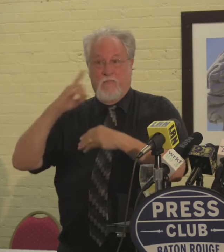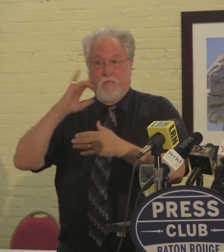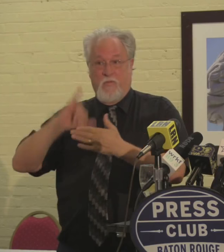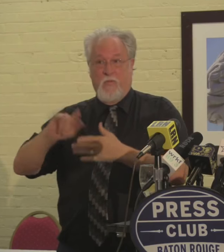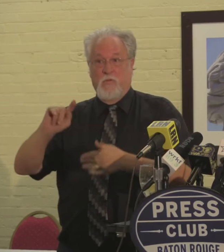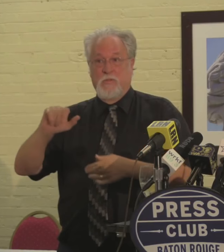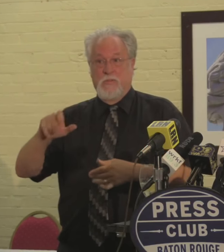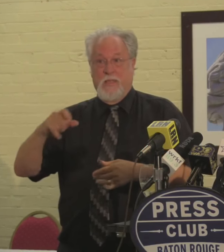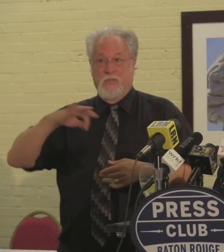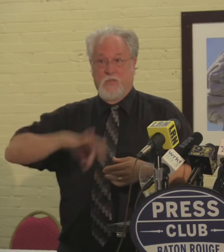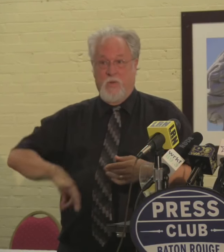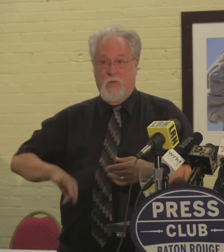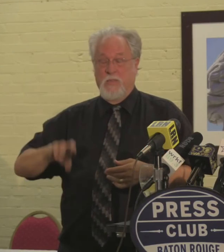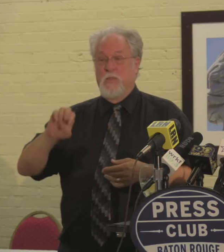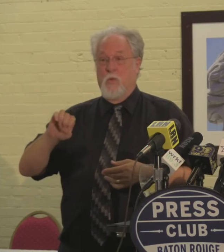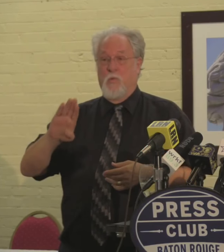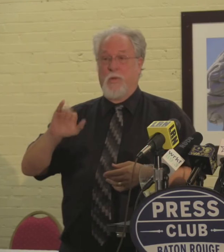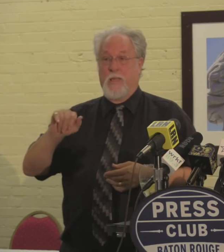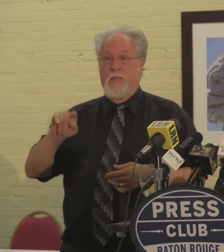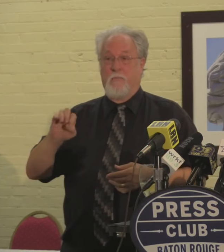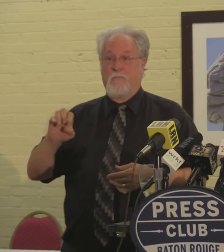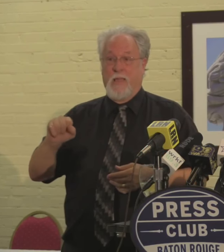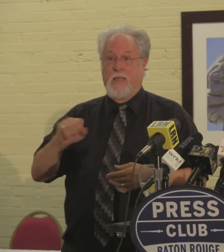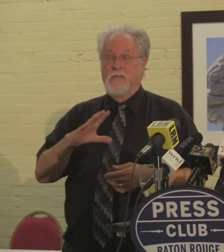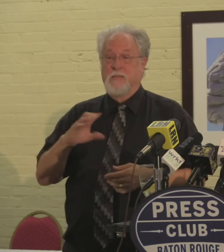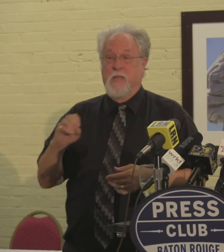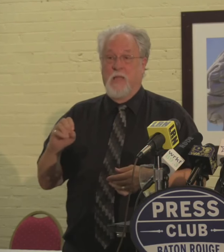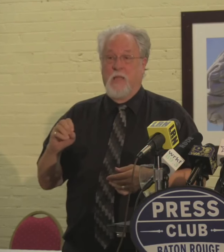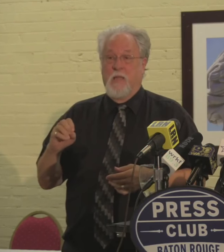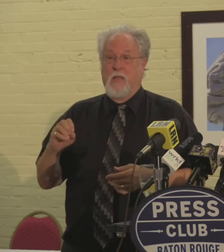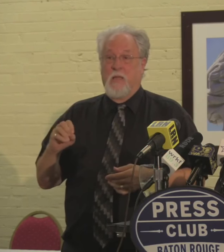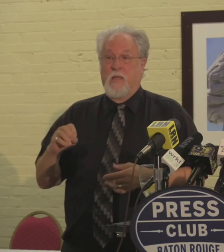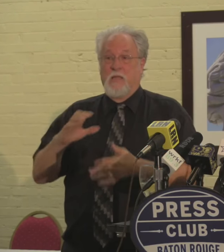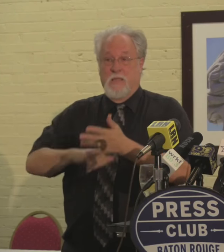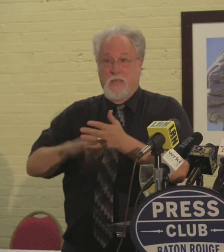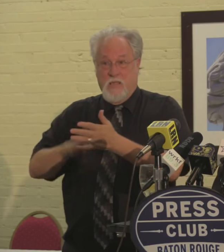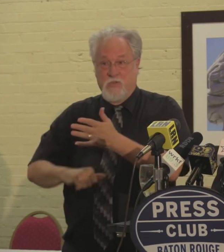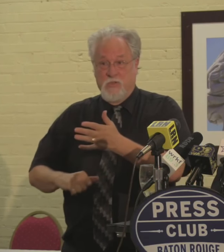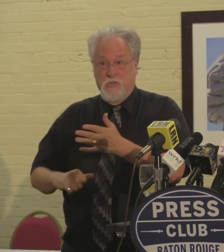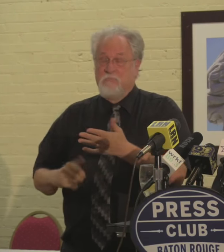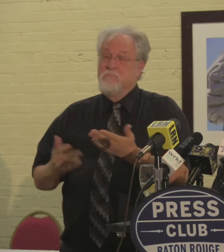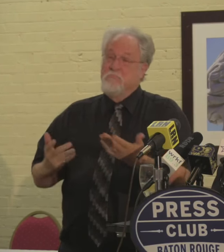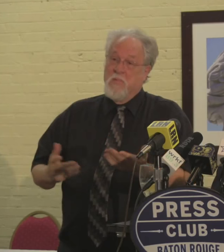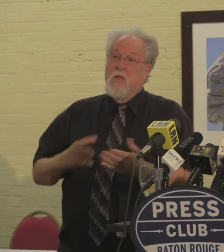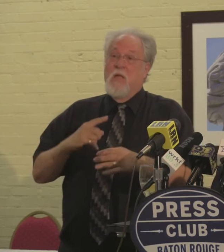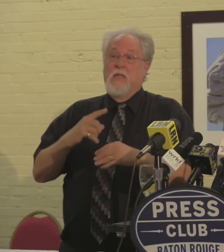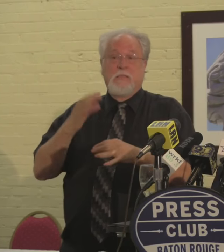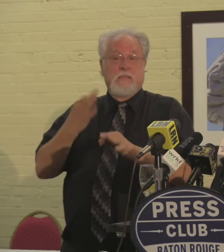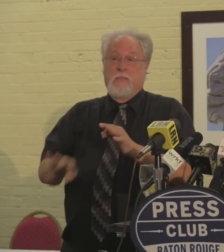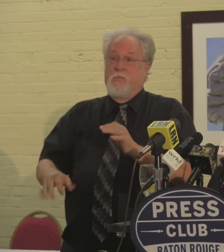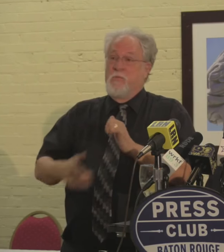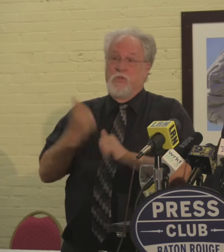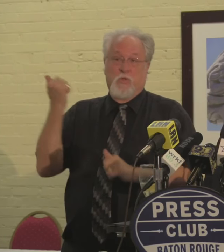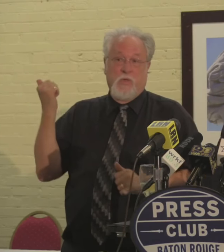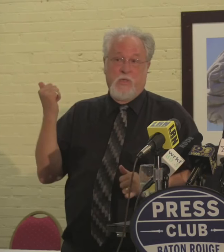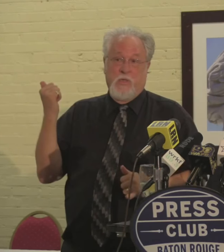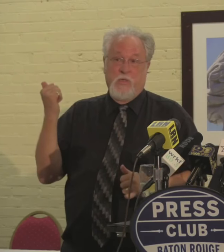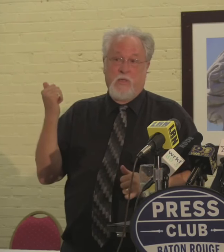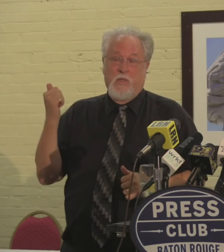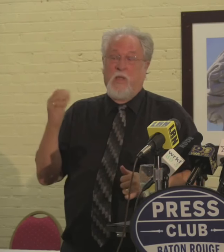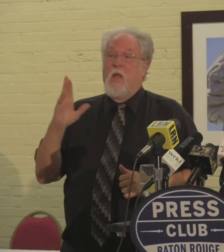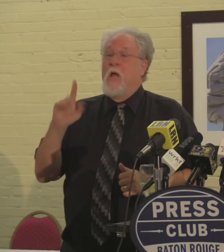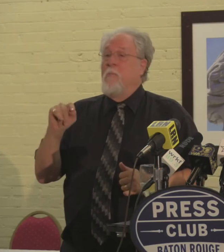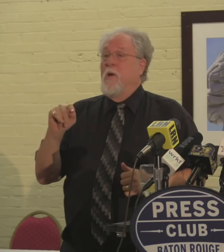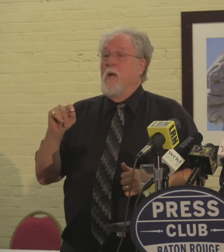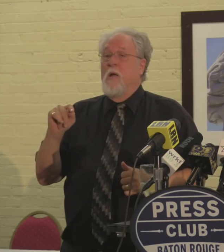credits, those rebates and those deductions, that's also a simple majority. But